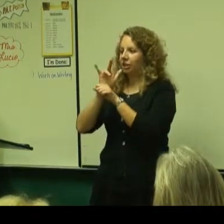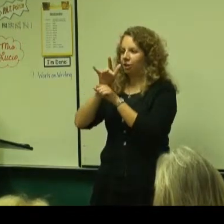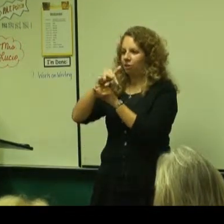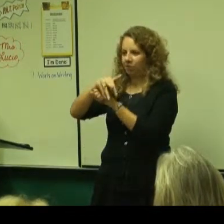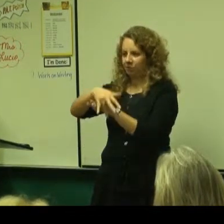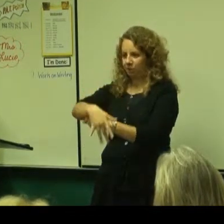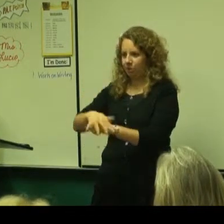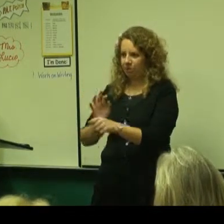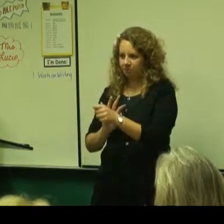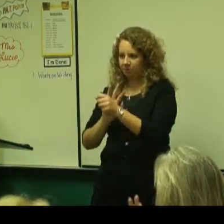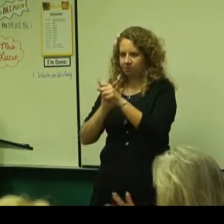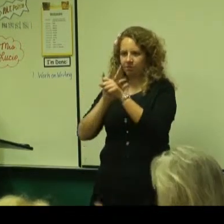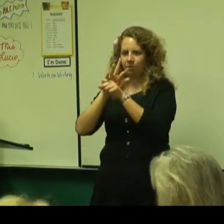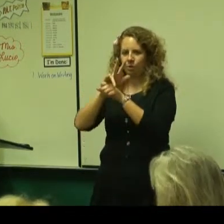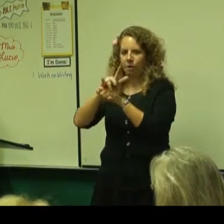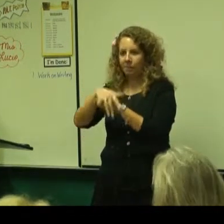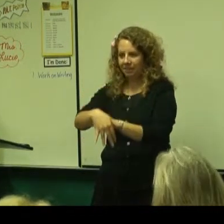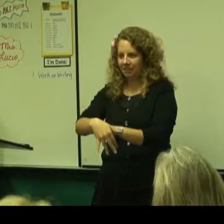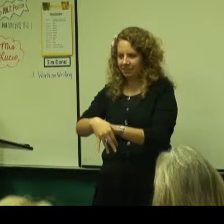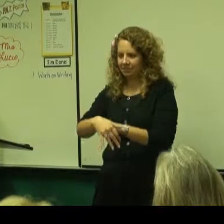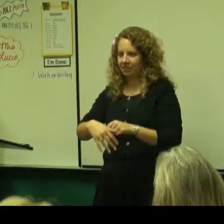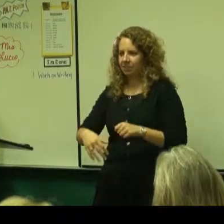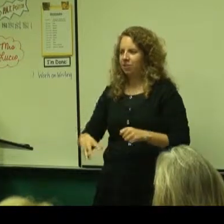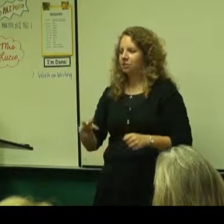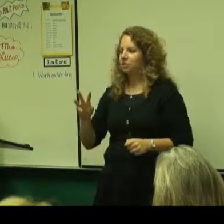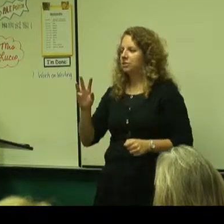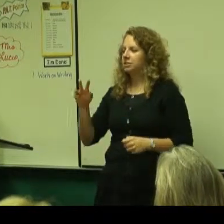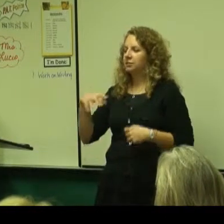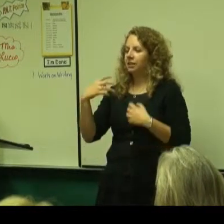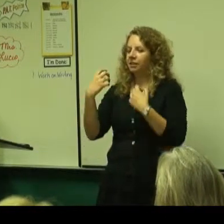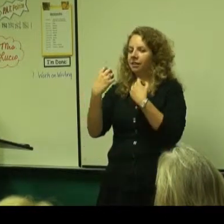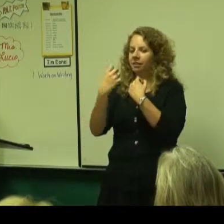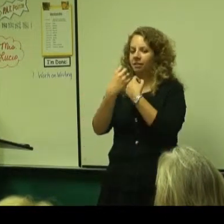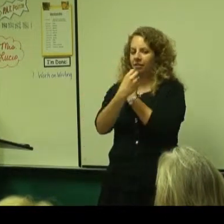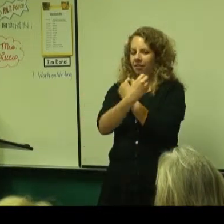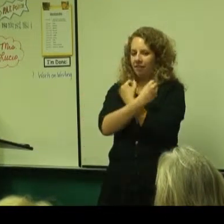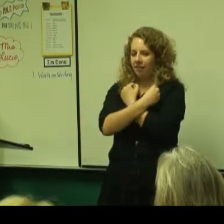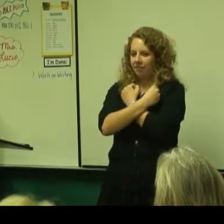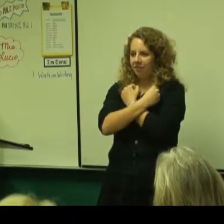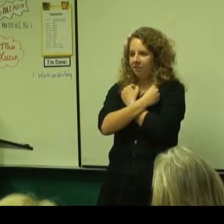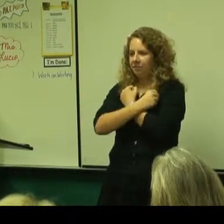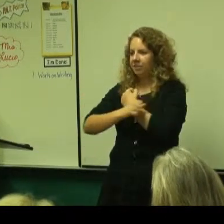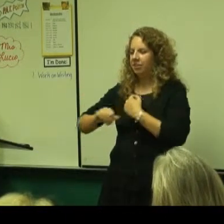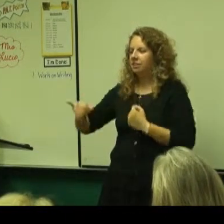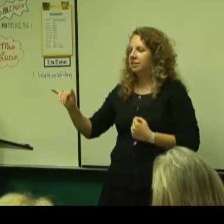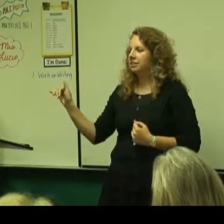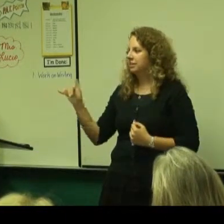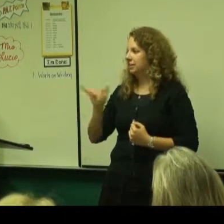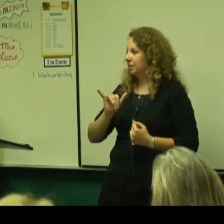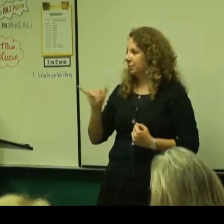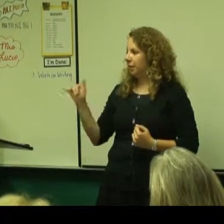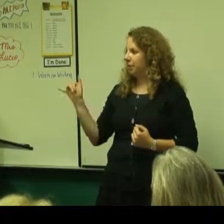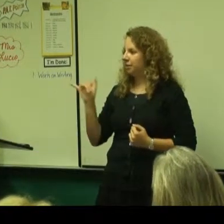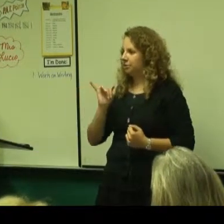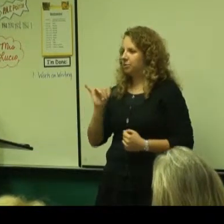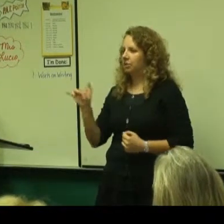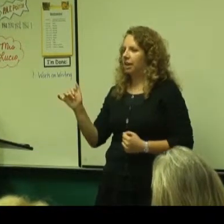like overflows or abundance. So it's going to be love, same as or